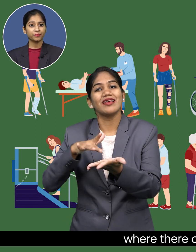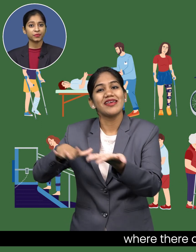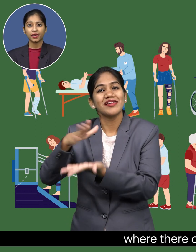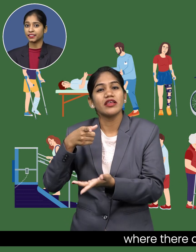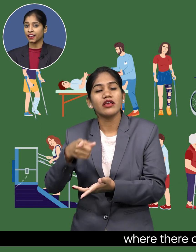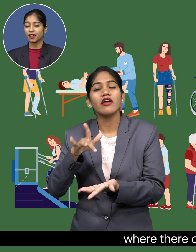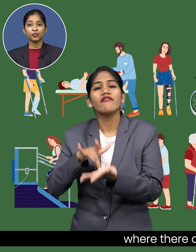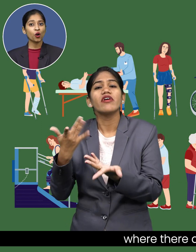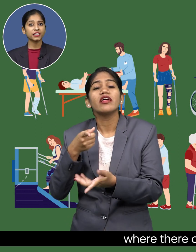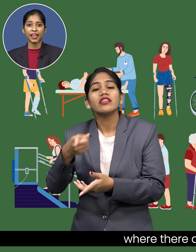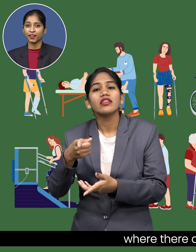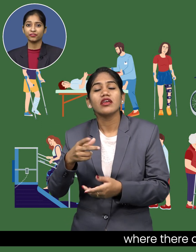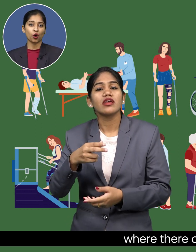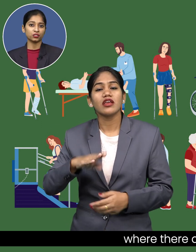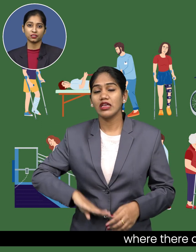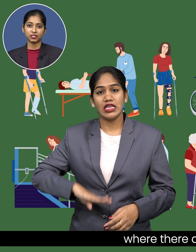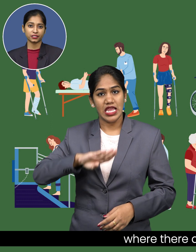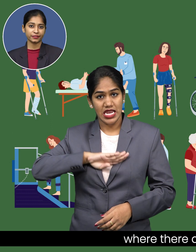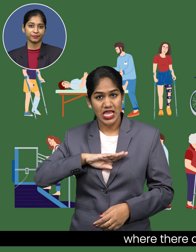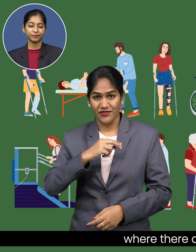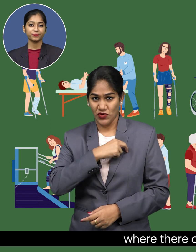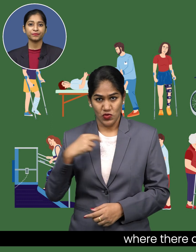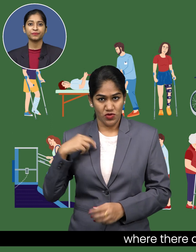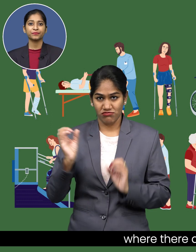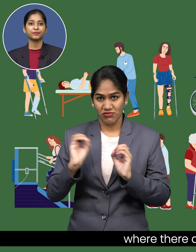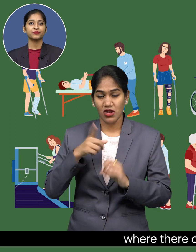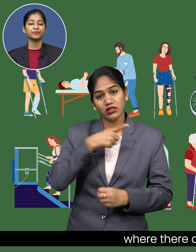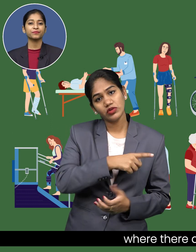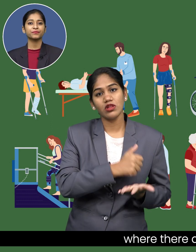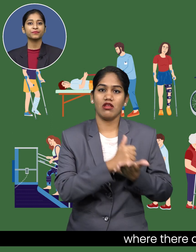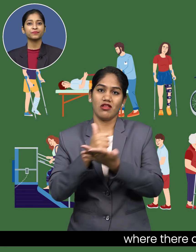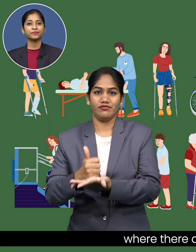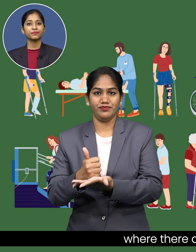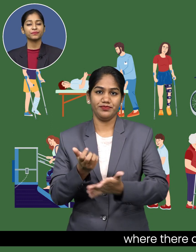where there are not enough doctors.